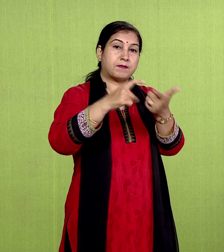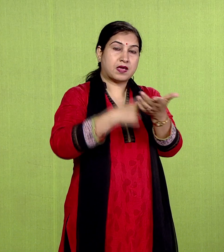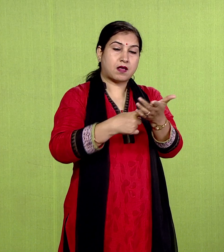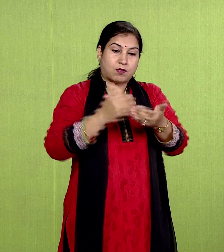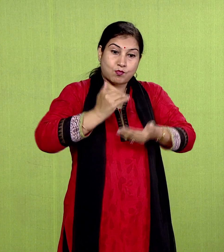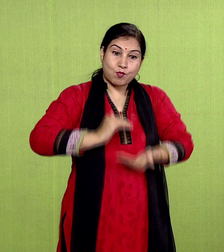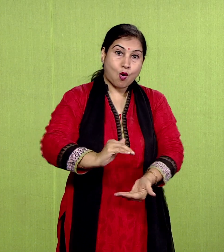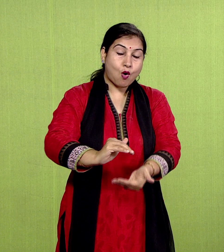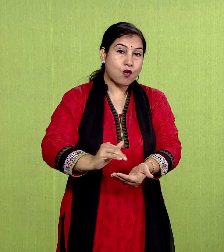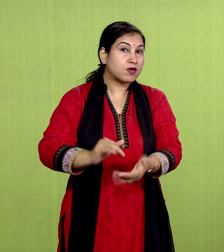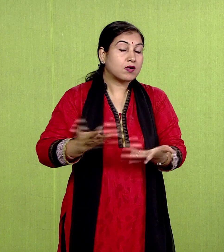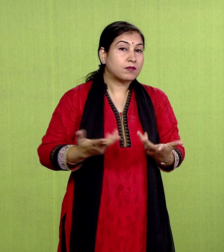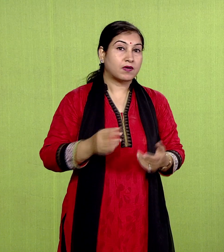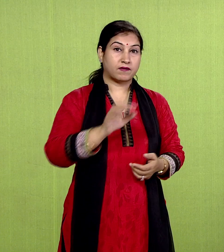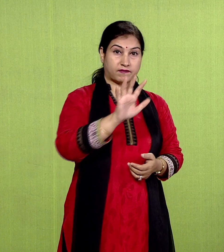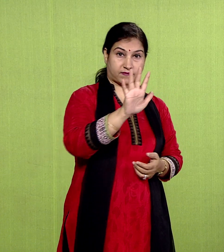at Kundagram